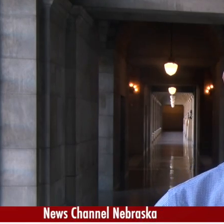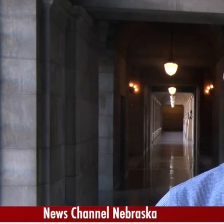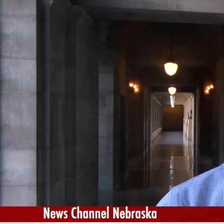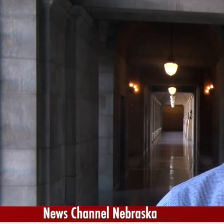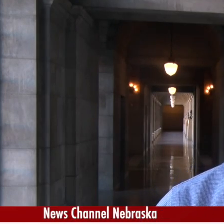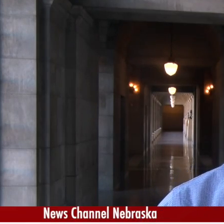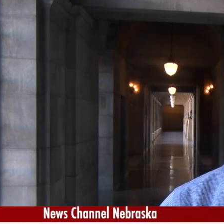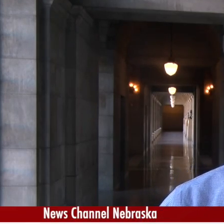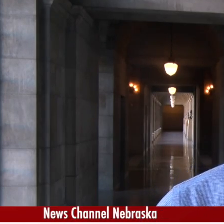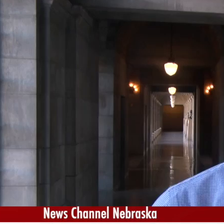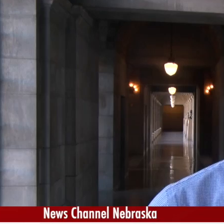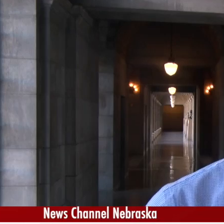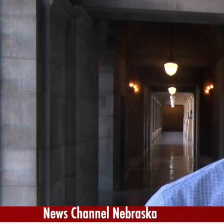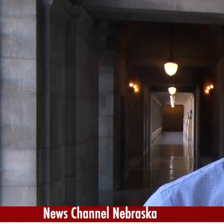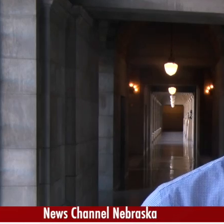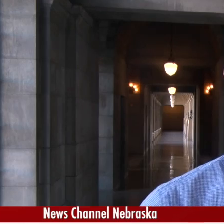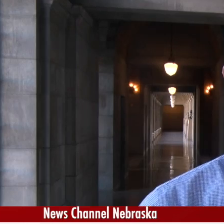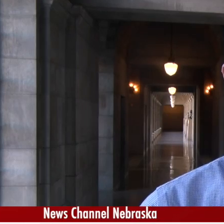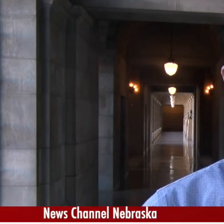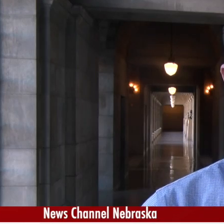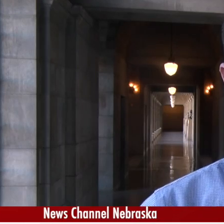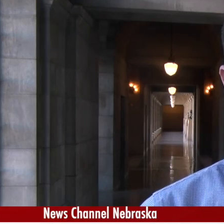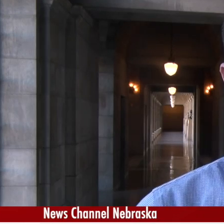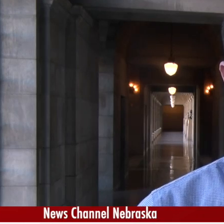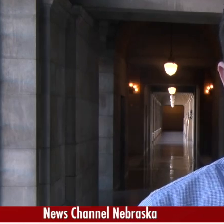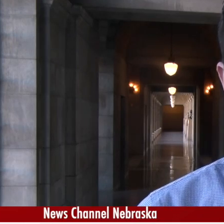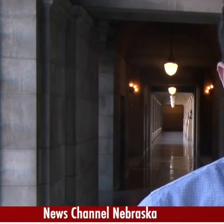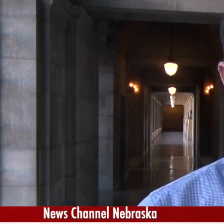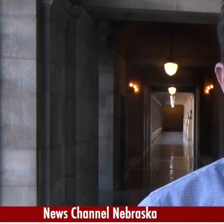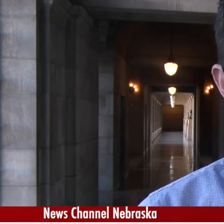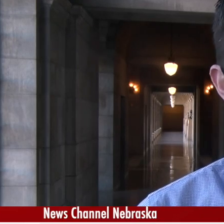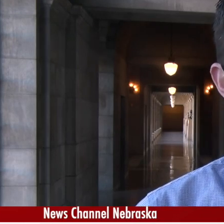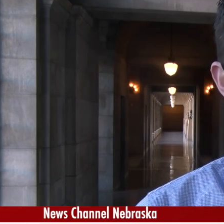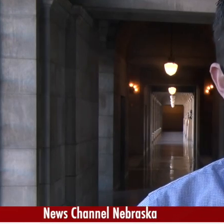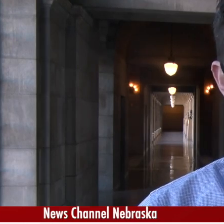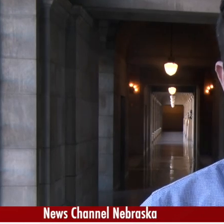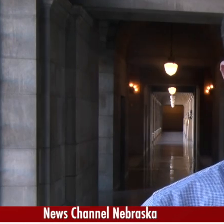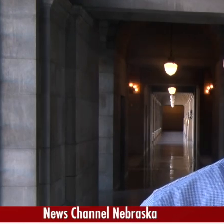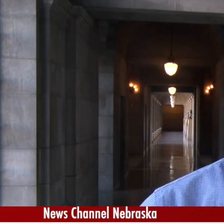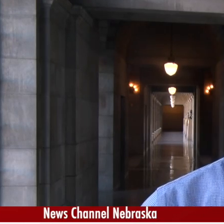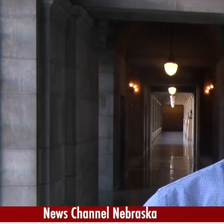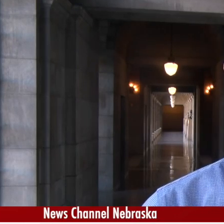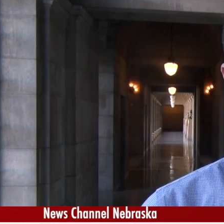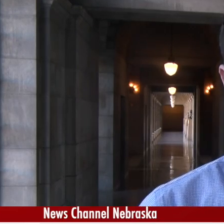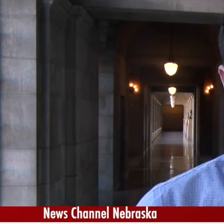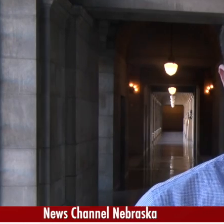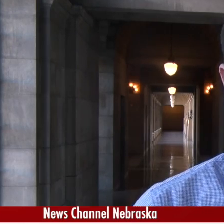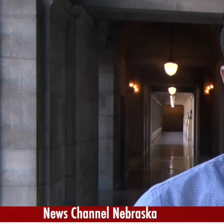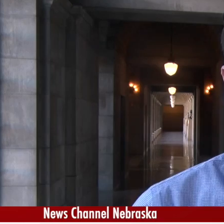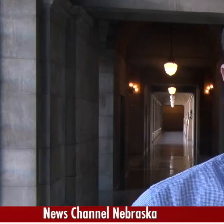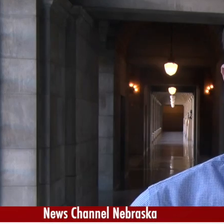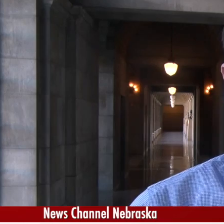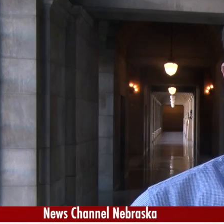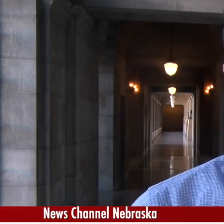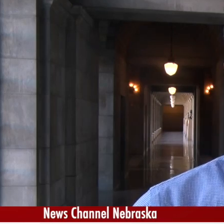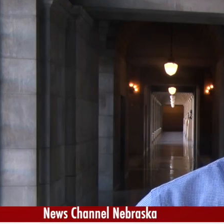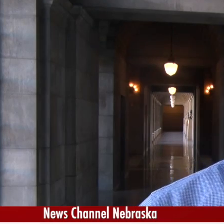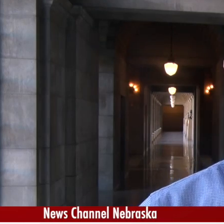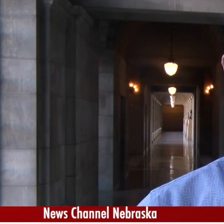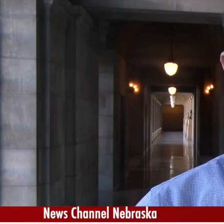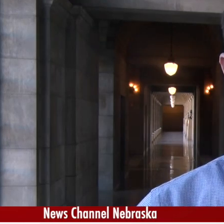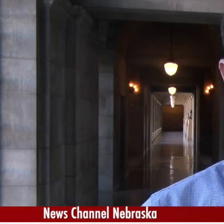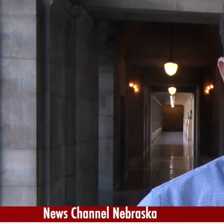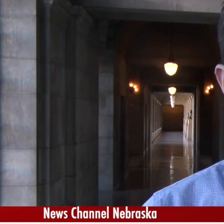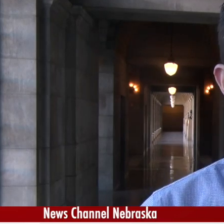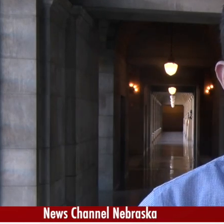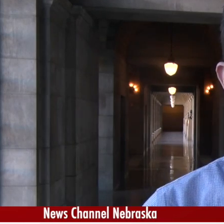than 40,000 of those vaccinations have been administered to Nebraskans in the current Phase 1A. On Monday, Governor Ricketts addressed